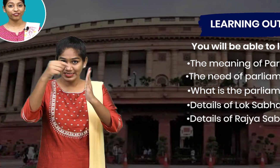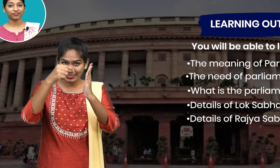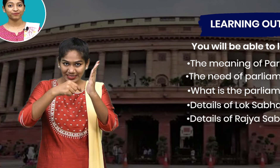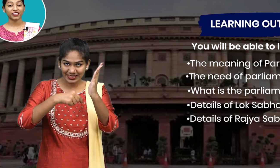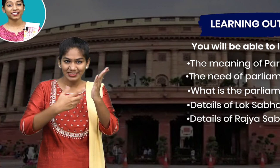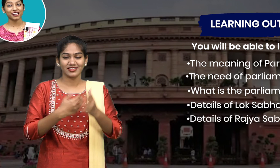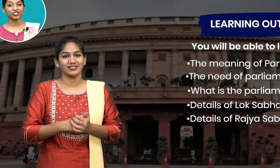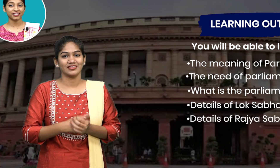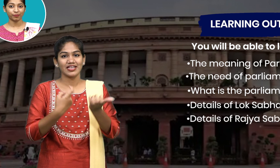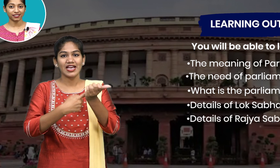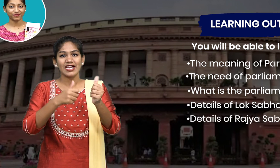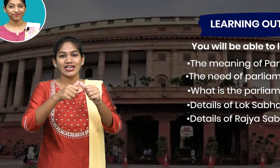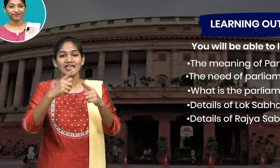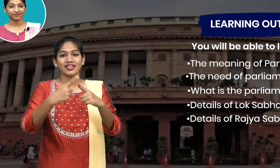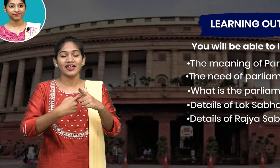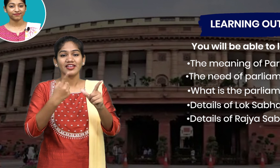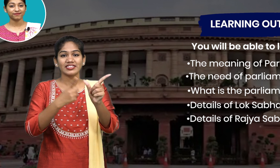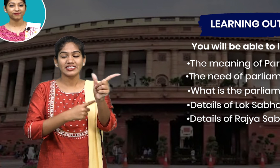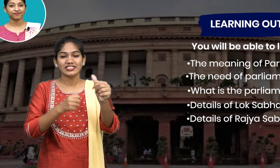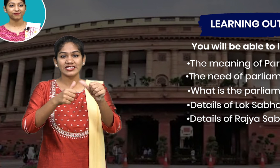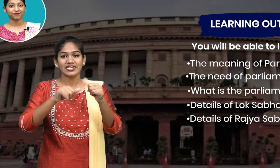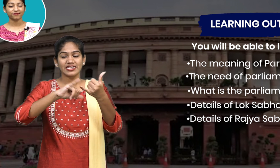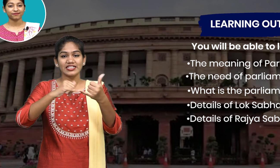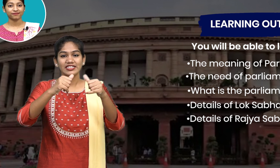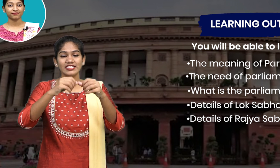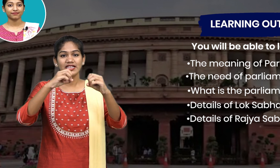Details of Rajya Sabha.